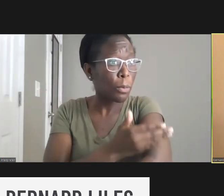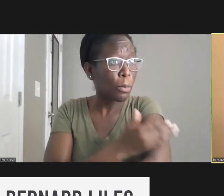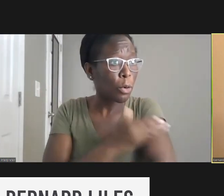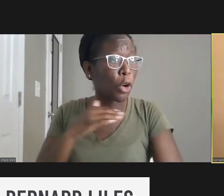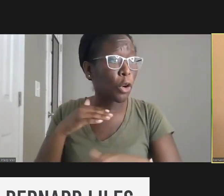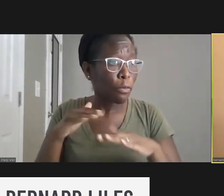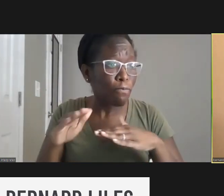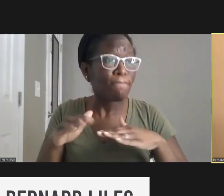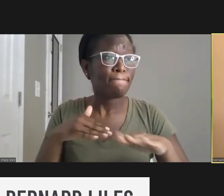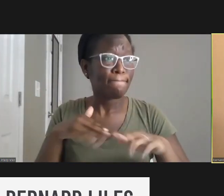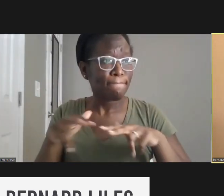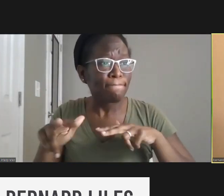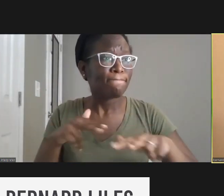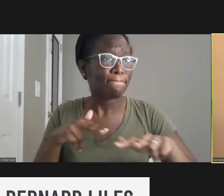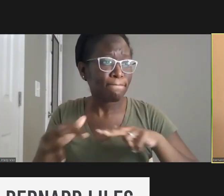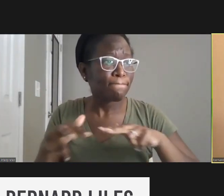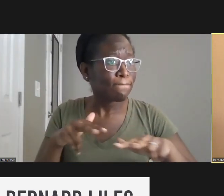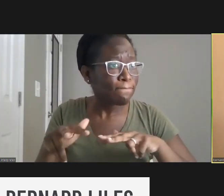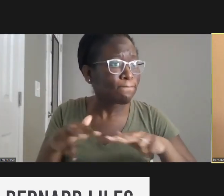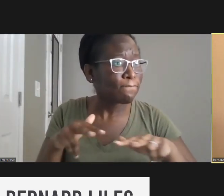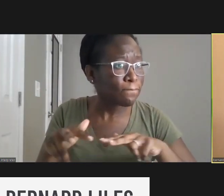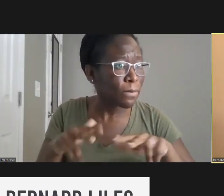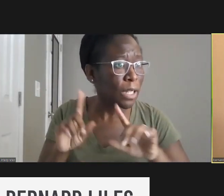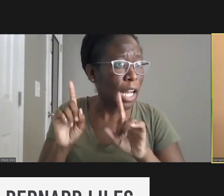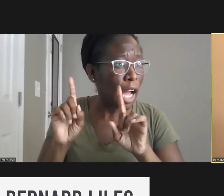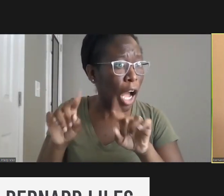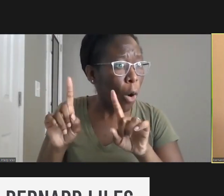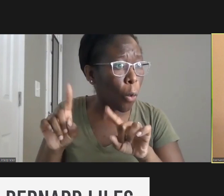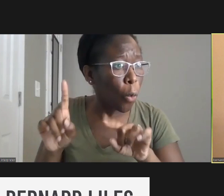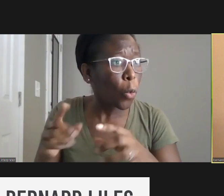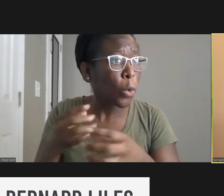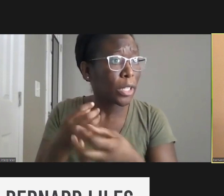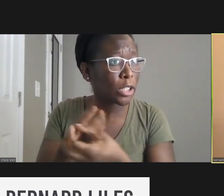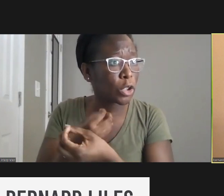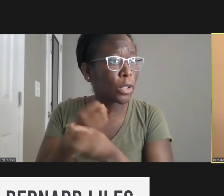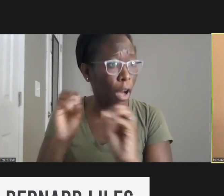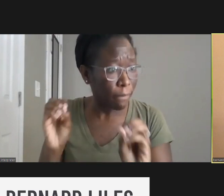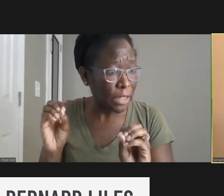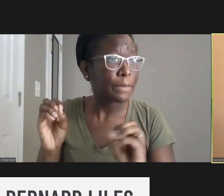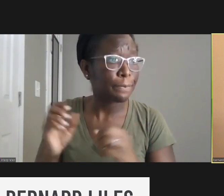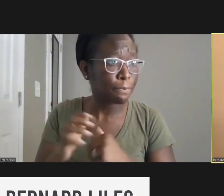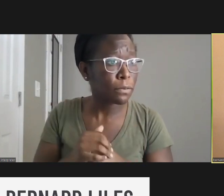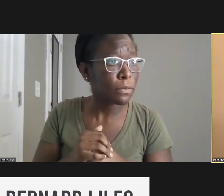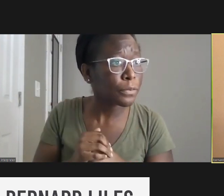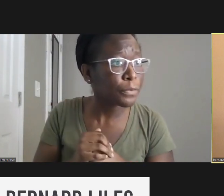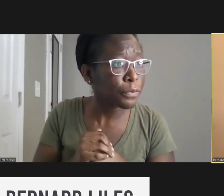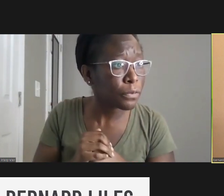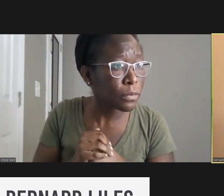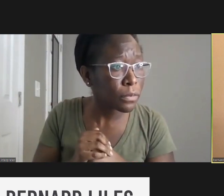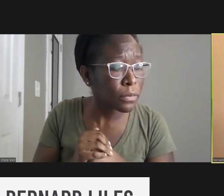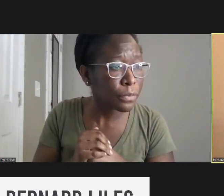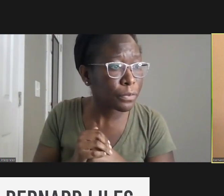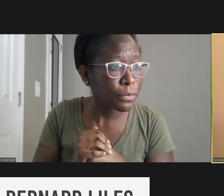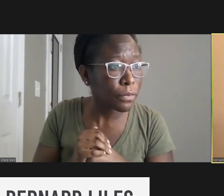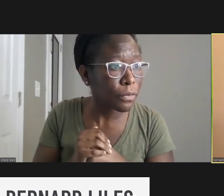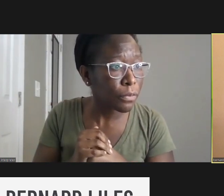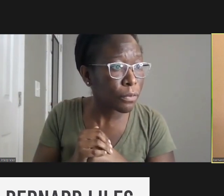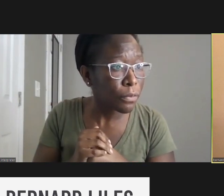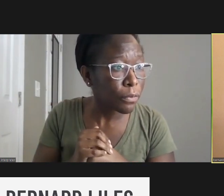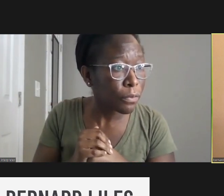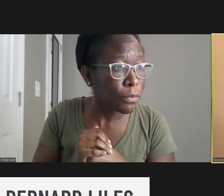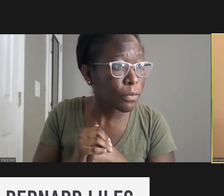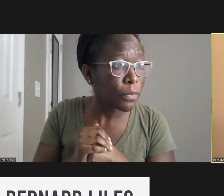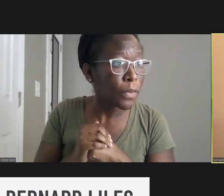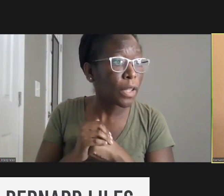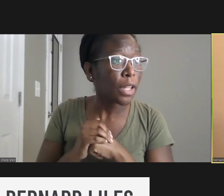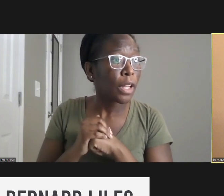I went to the unemployment office and eventually got a new job as adult